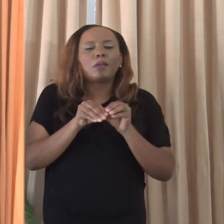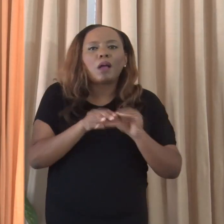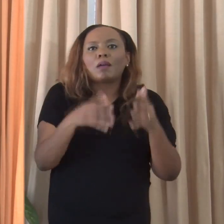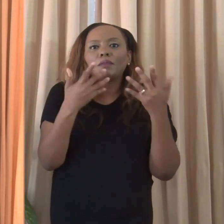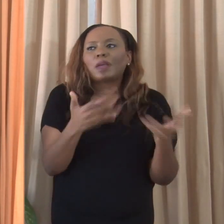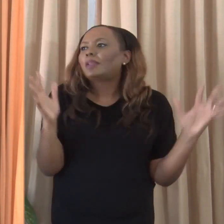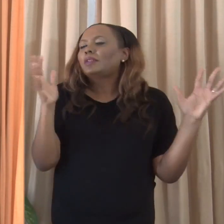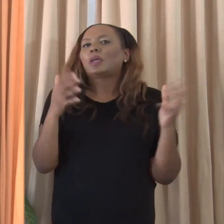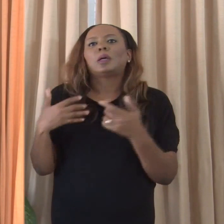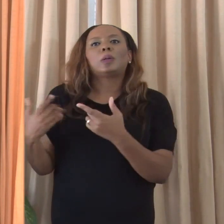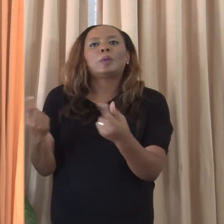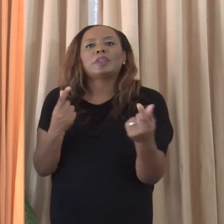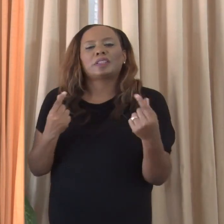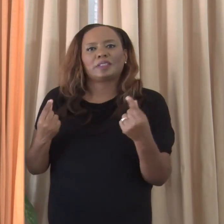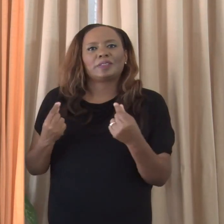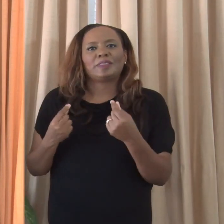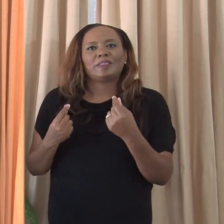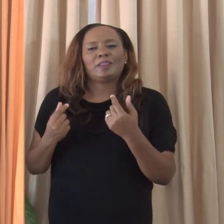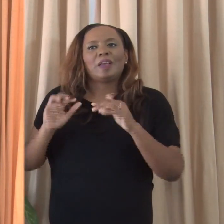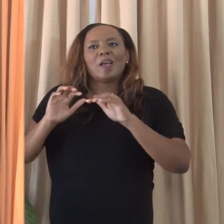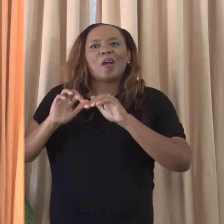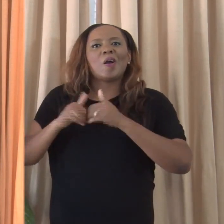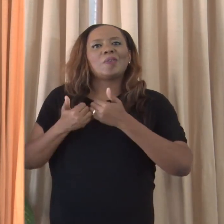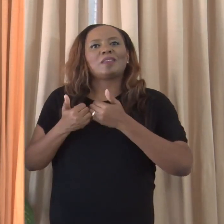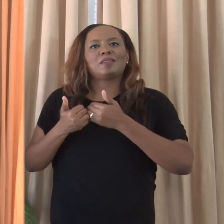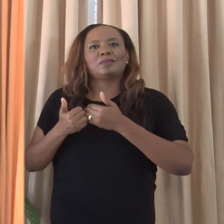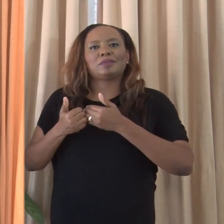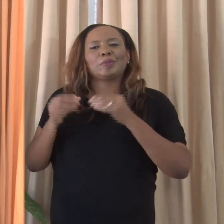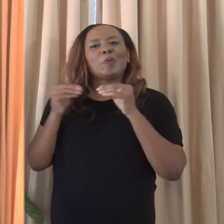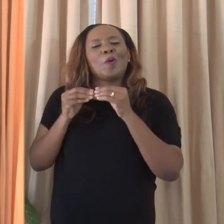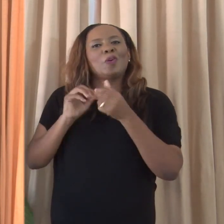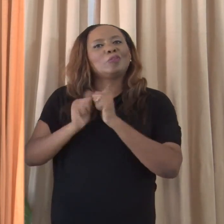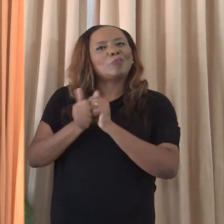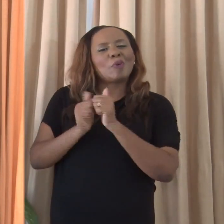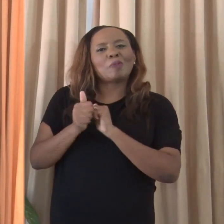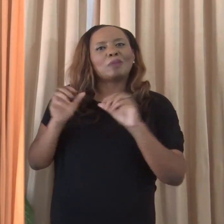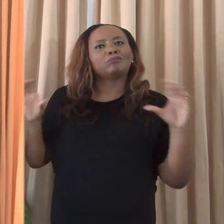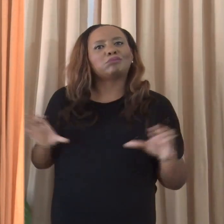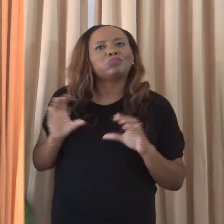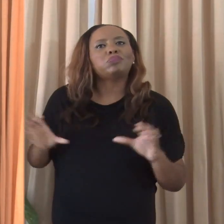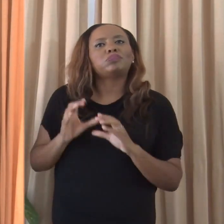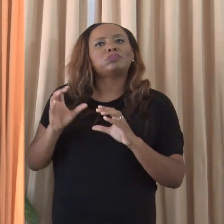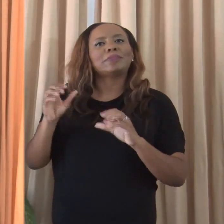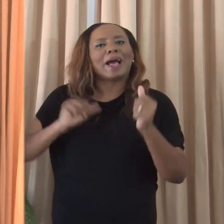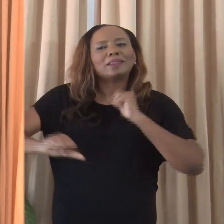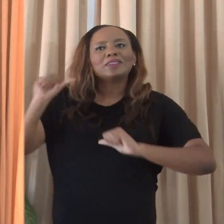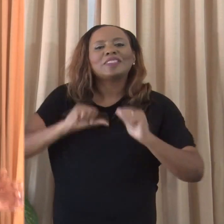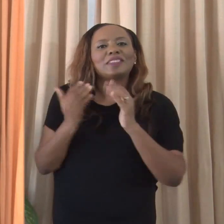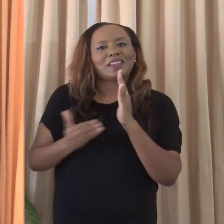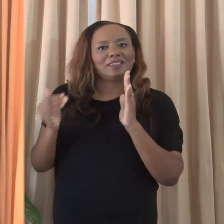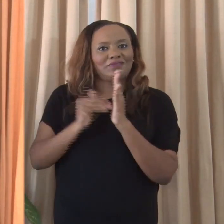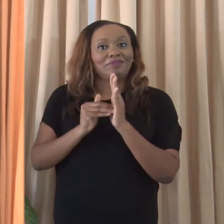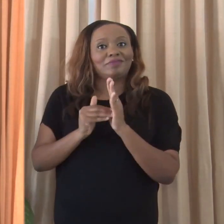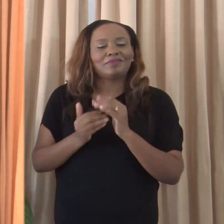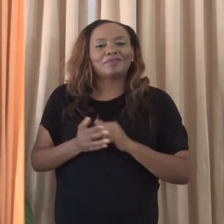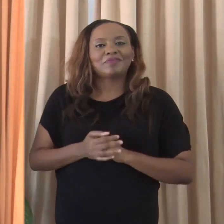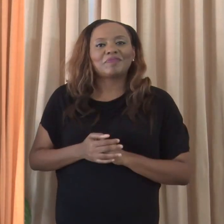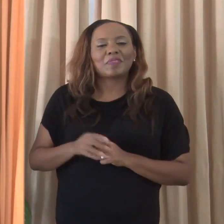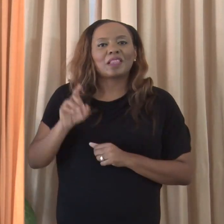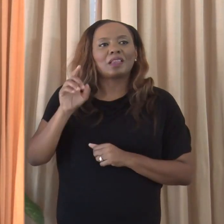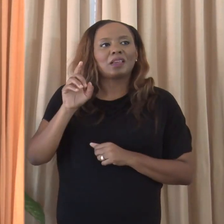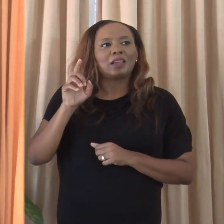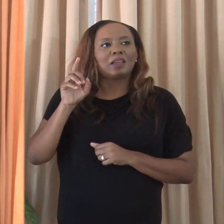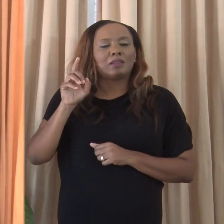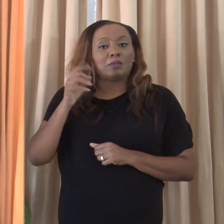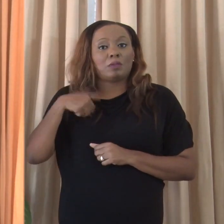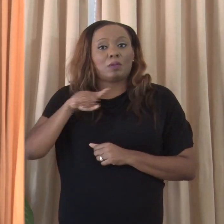competently, but equally how we do so in a more competitive way. And it means that we now have to use the Tourism Development Act,